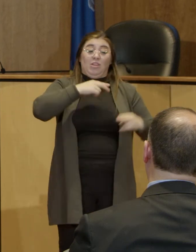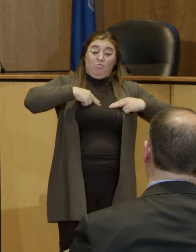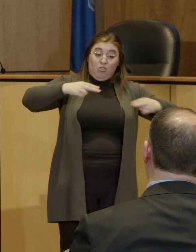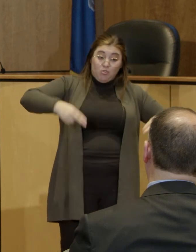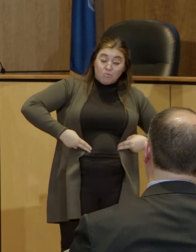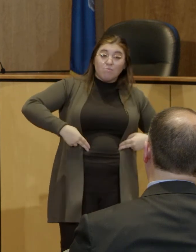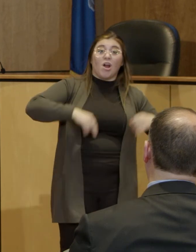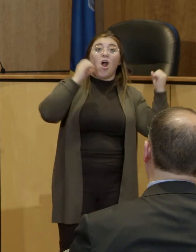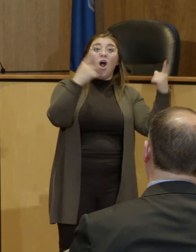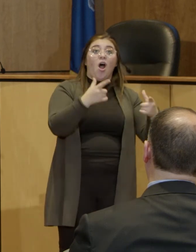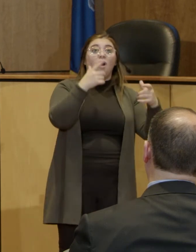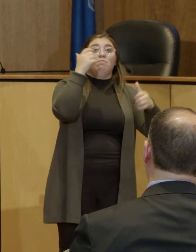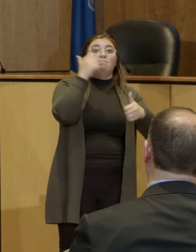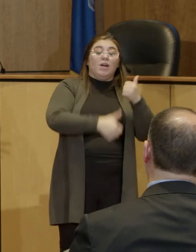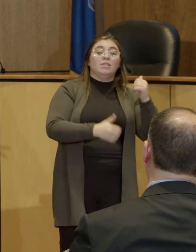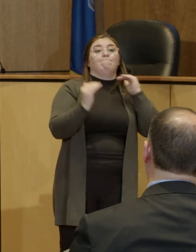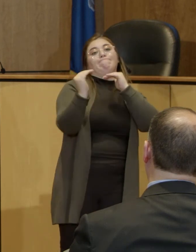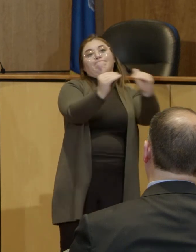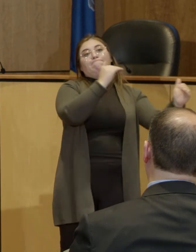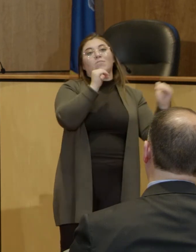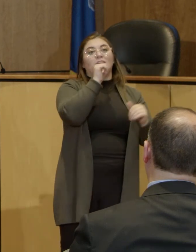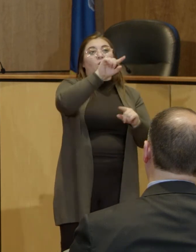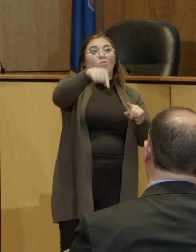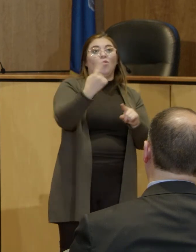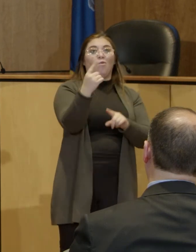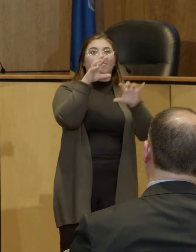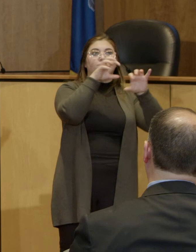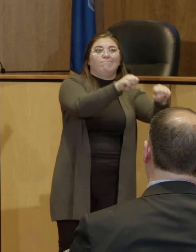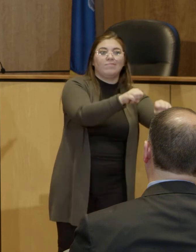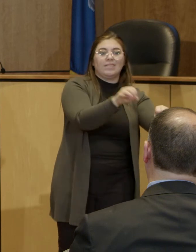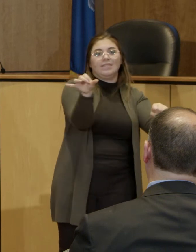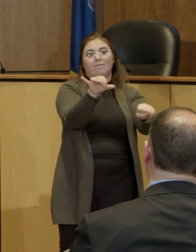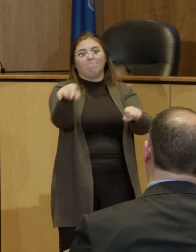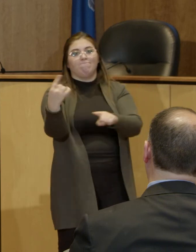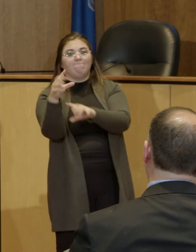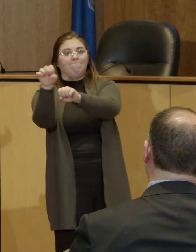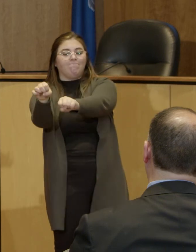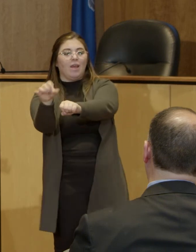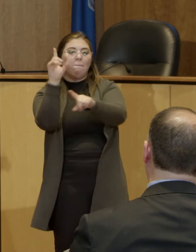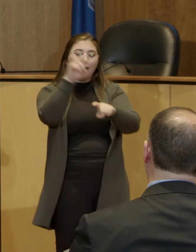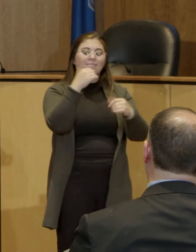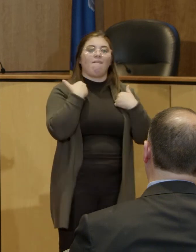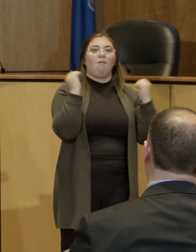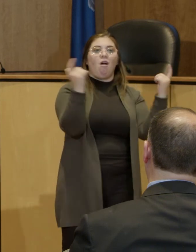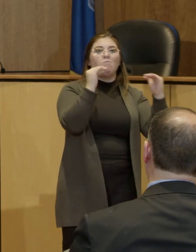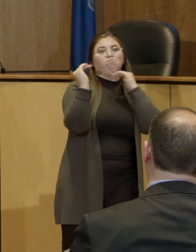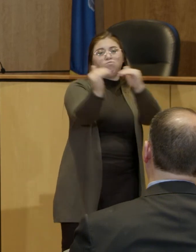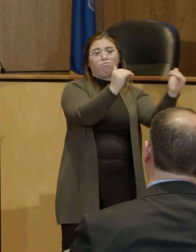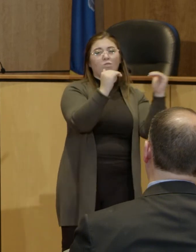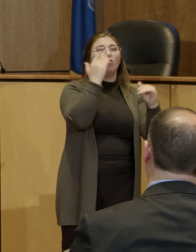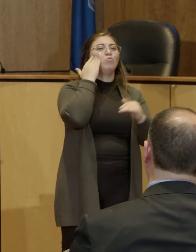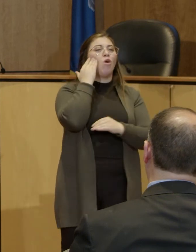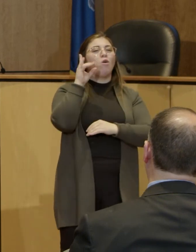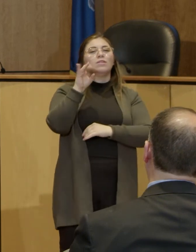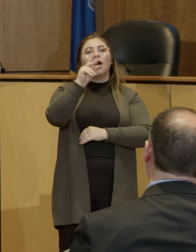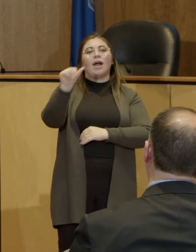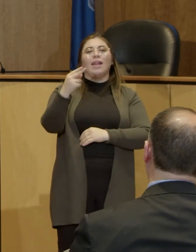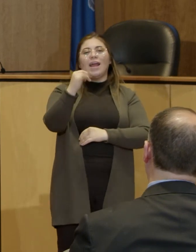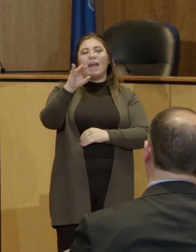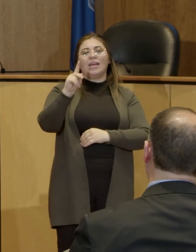that are involved. So we heard a little bit from Dr. Donna Hicks, who has done a lot of work thinking about how we take